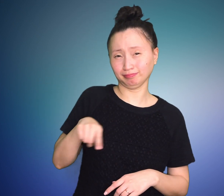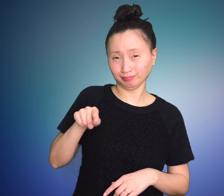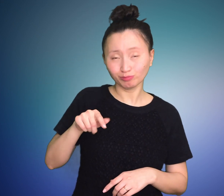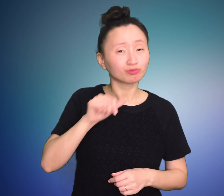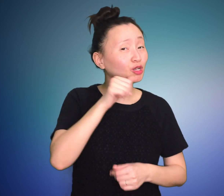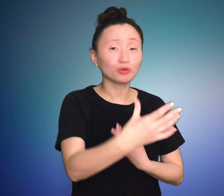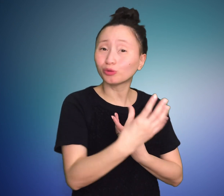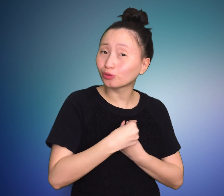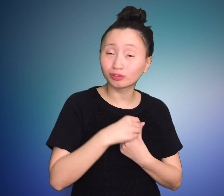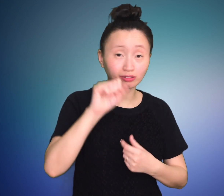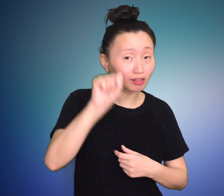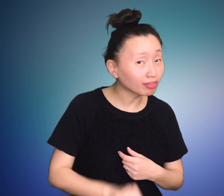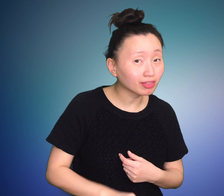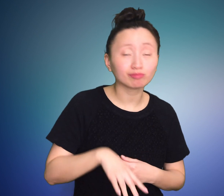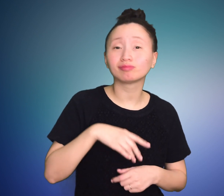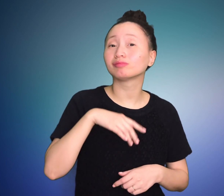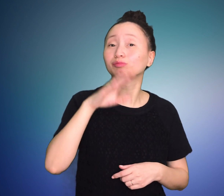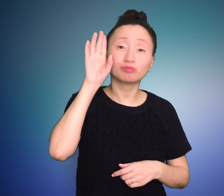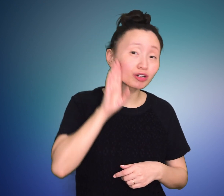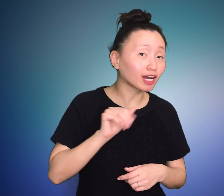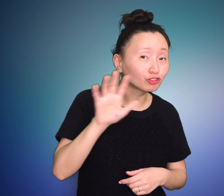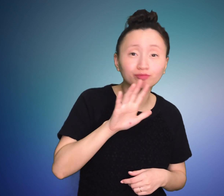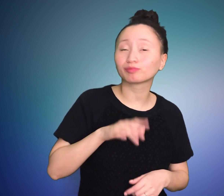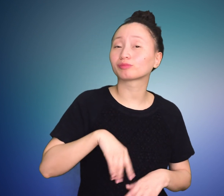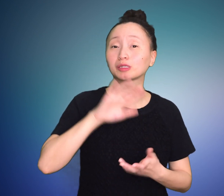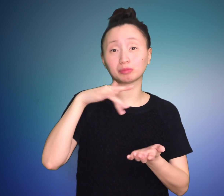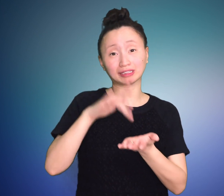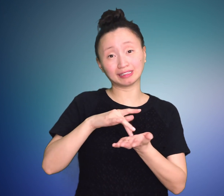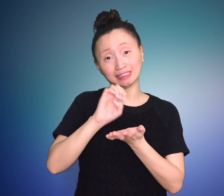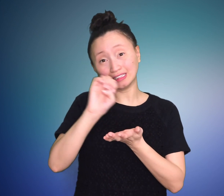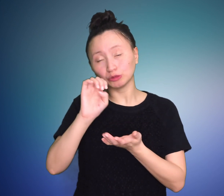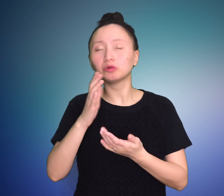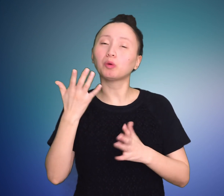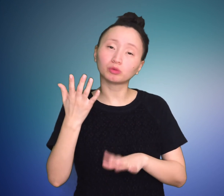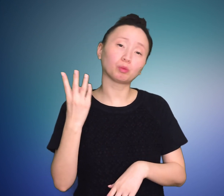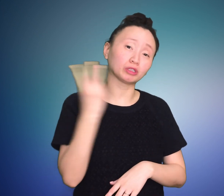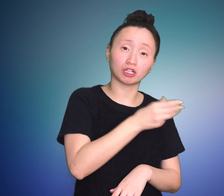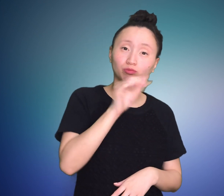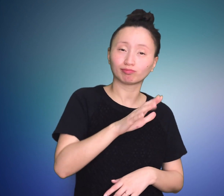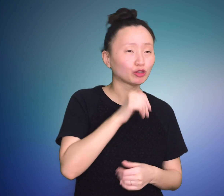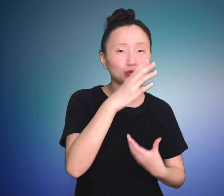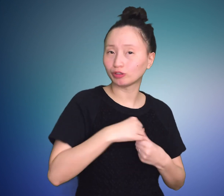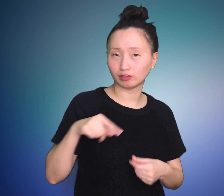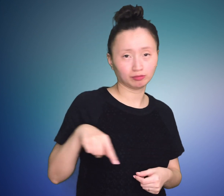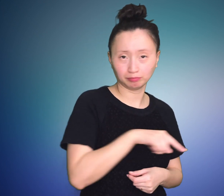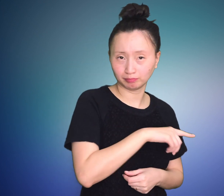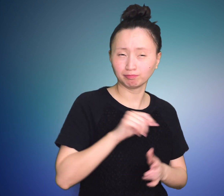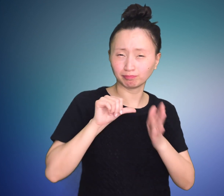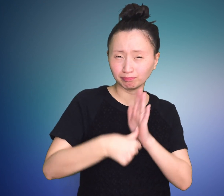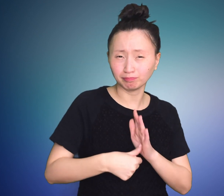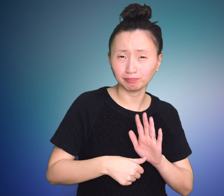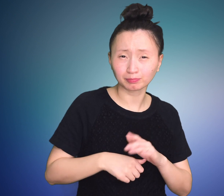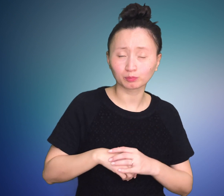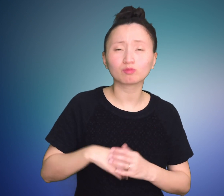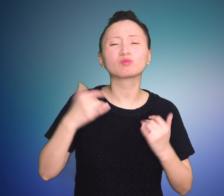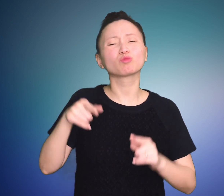South Korean, and Chinese. They fail to include Southern Asians, Brown Asians, Middle Eastern Asians, and West Asians. They